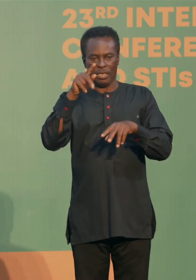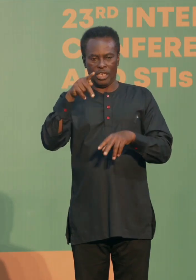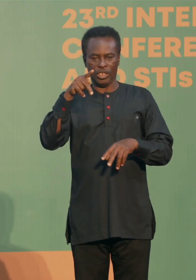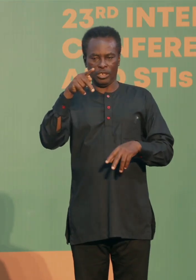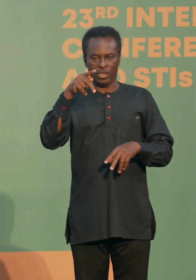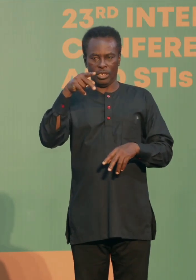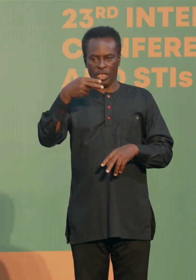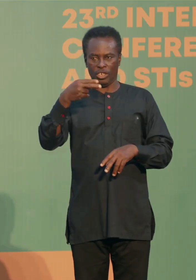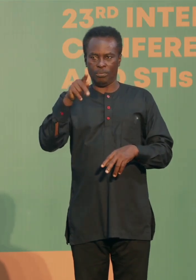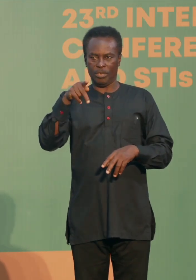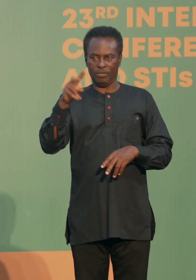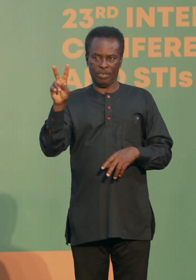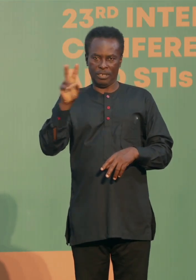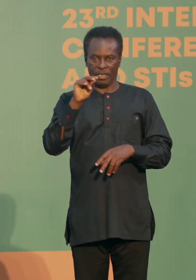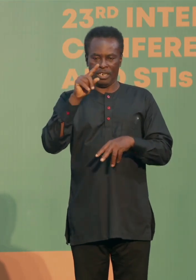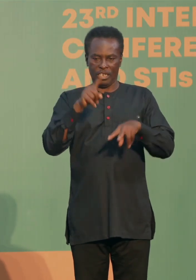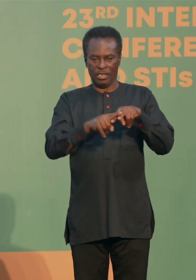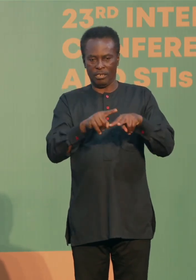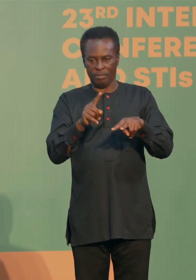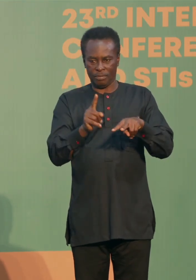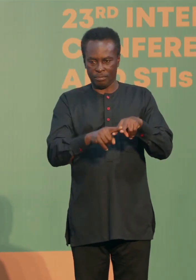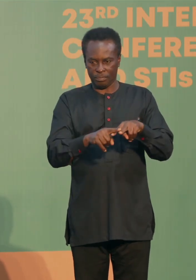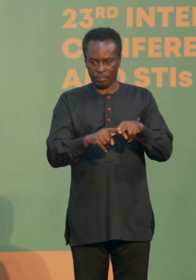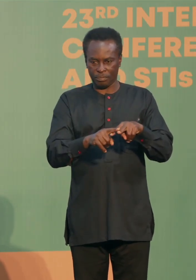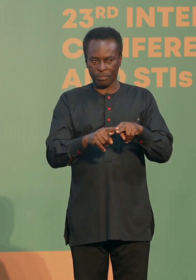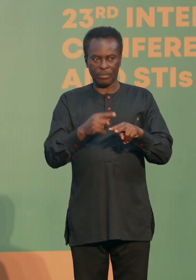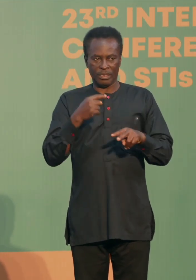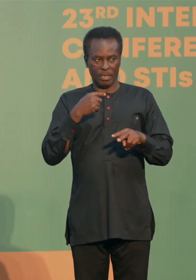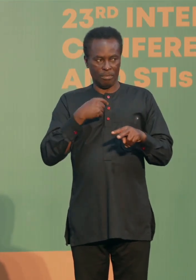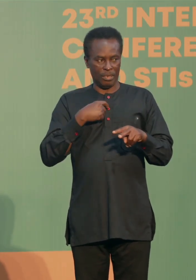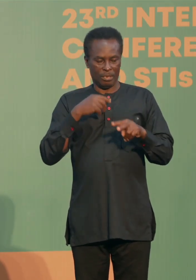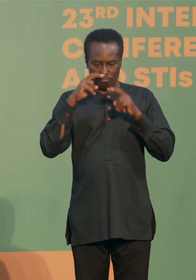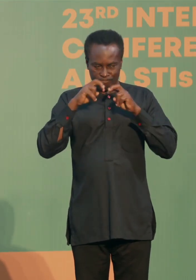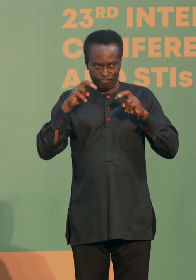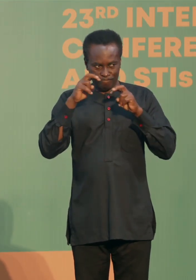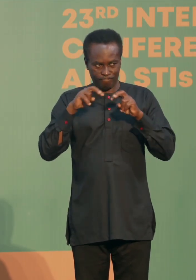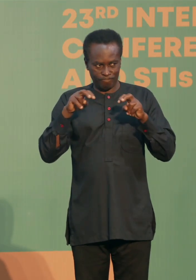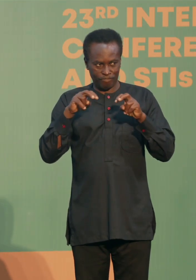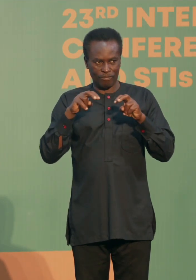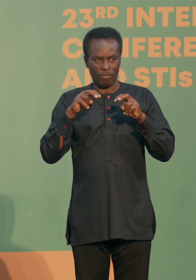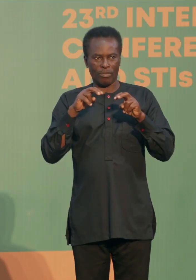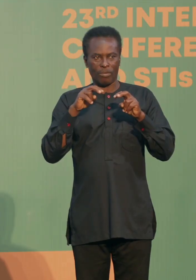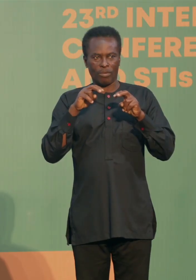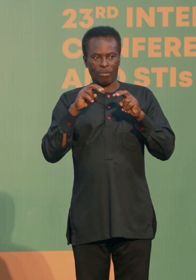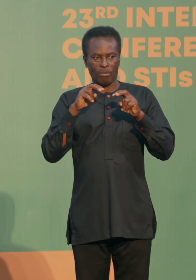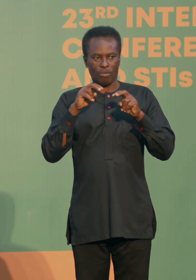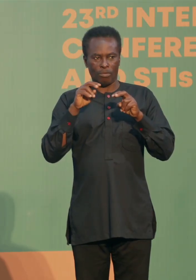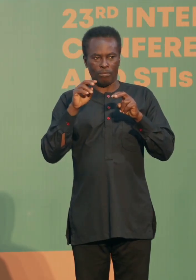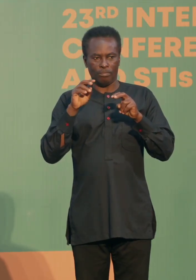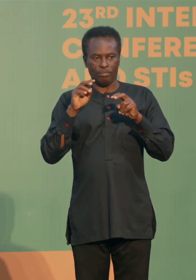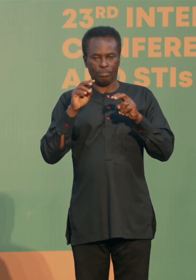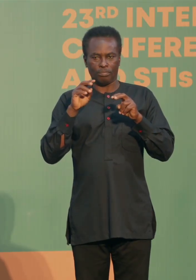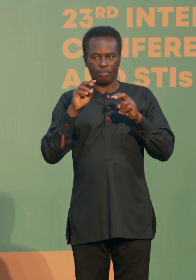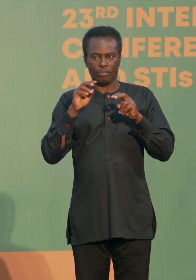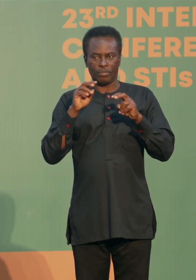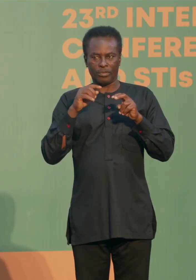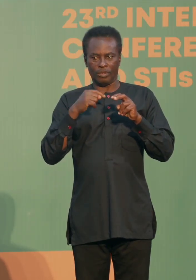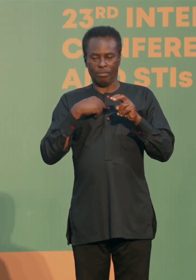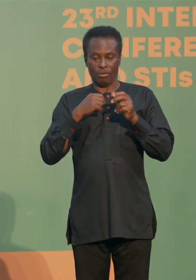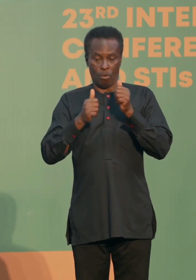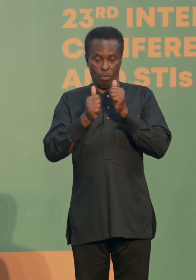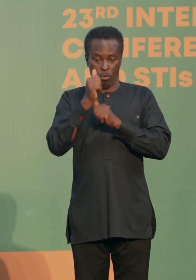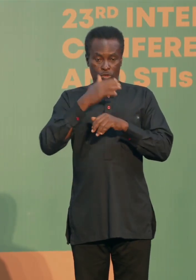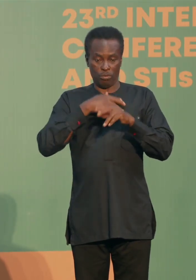HIV. My background, I'm a gynecologist by training. I subspecialize in gynecological cancers. And most of